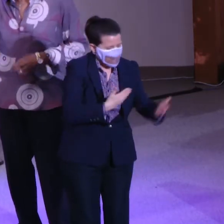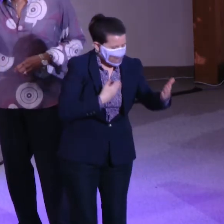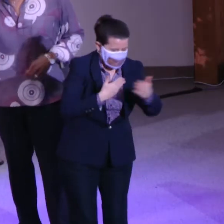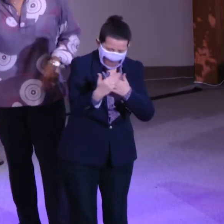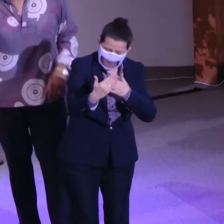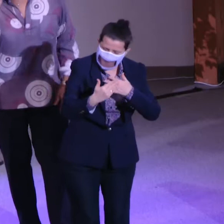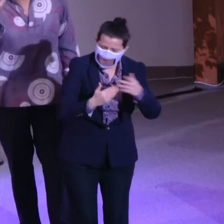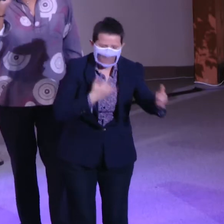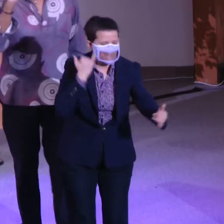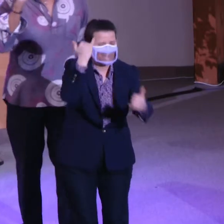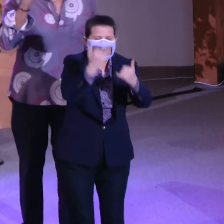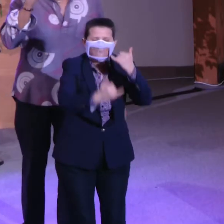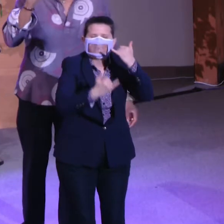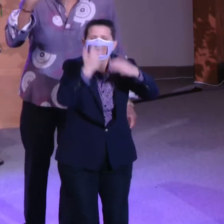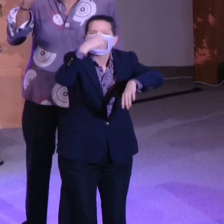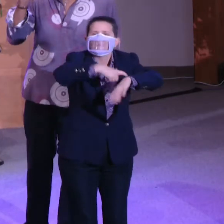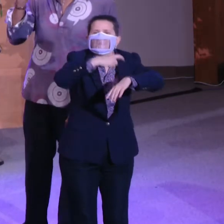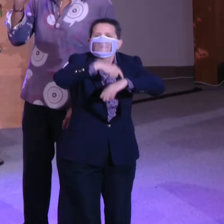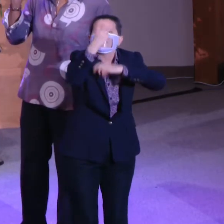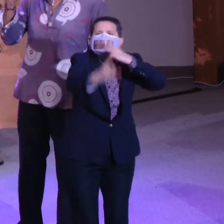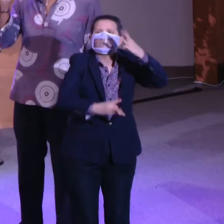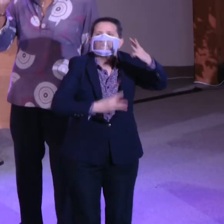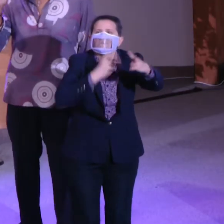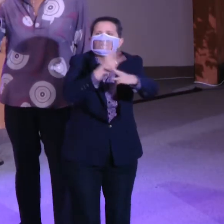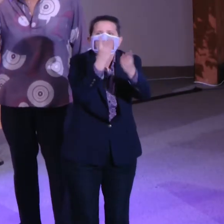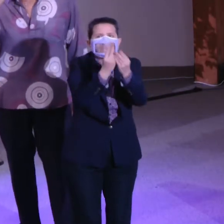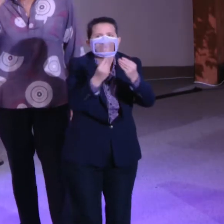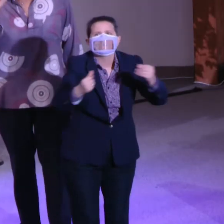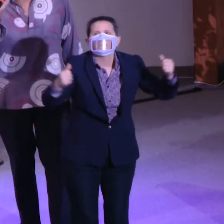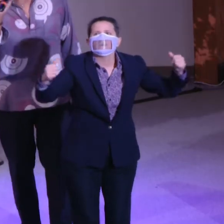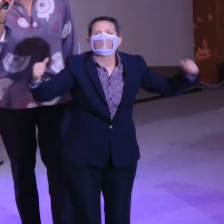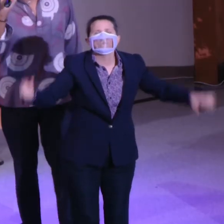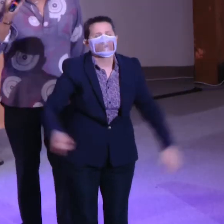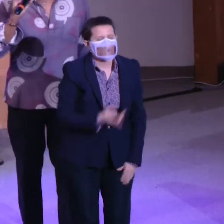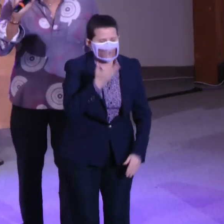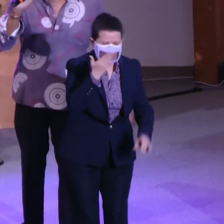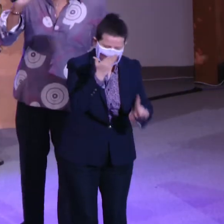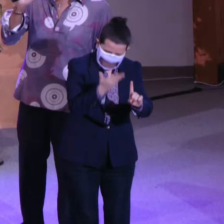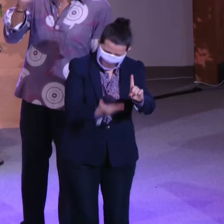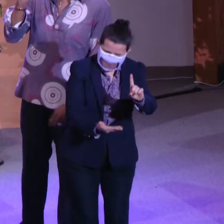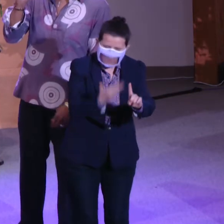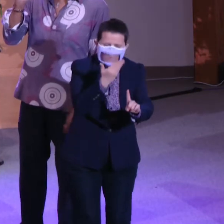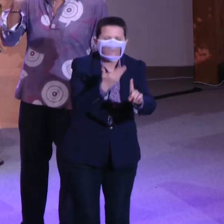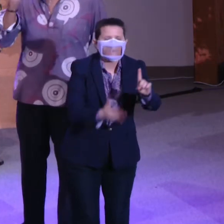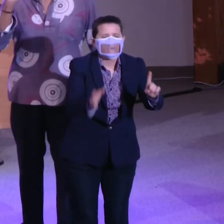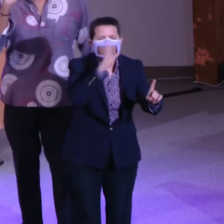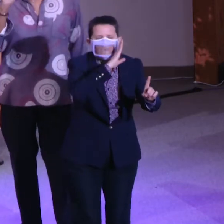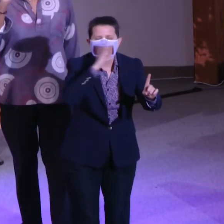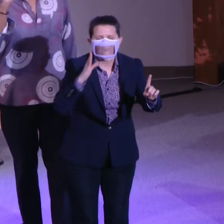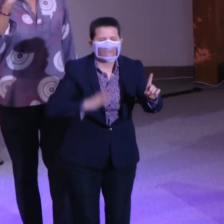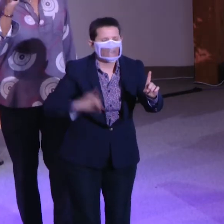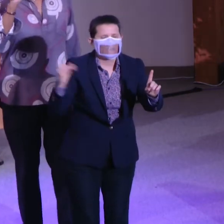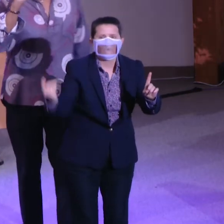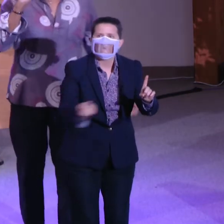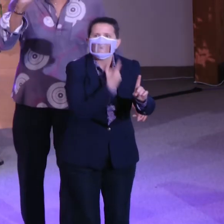always, even till the end of time. You are